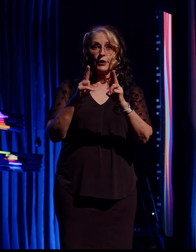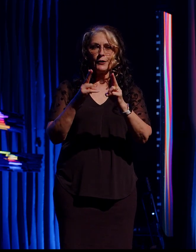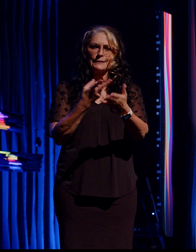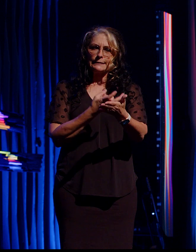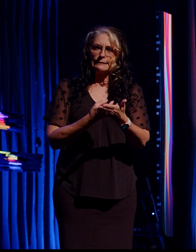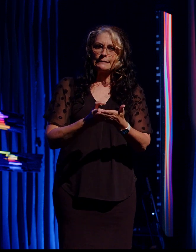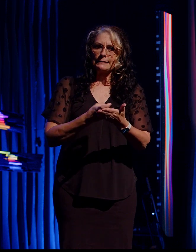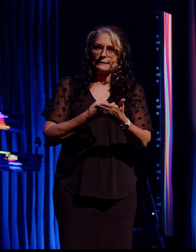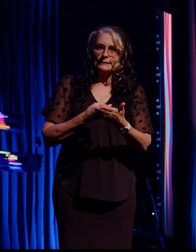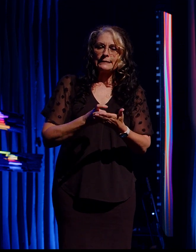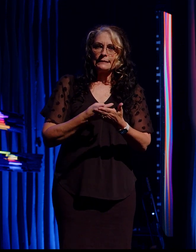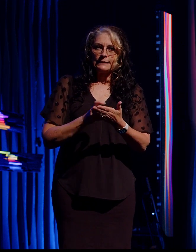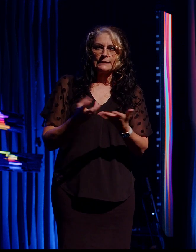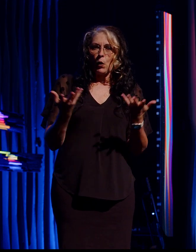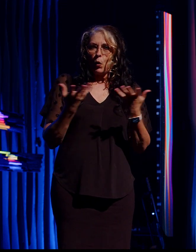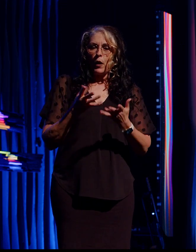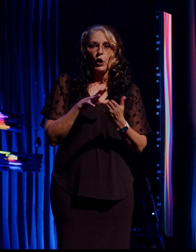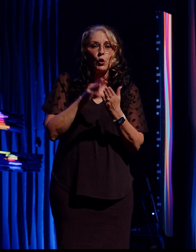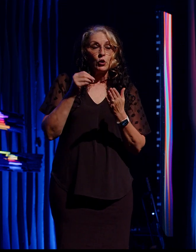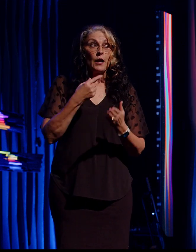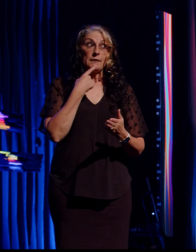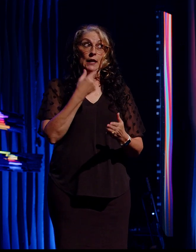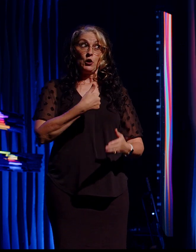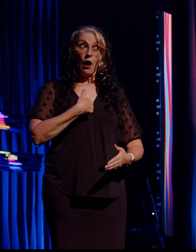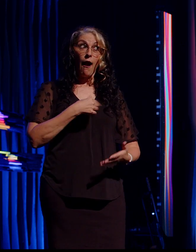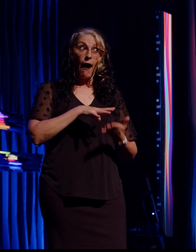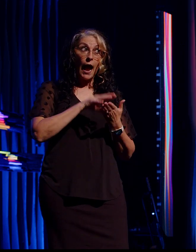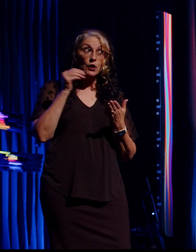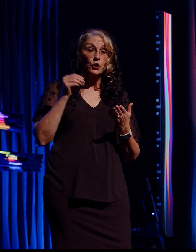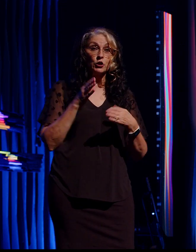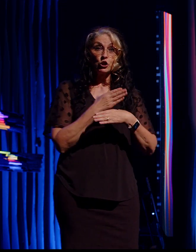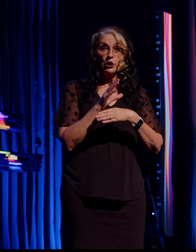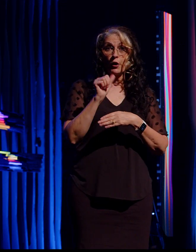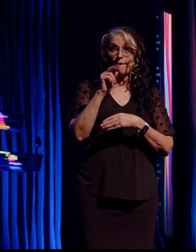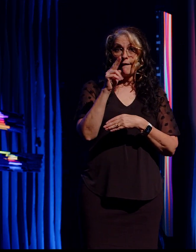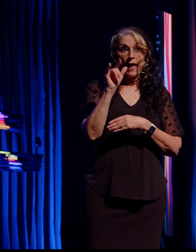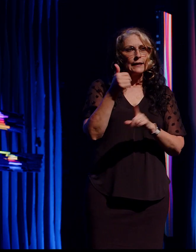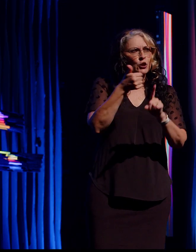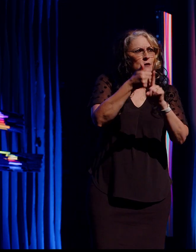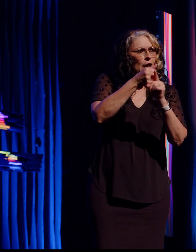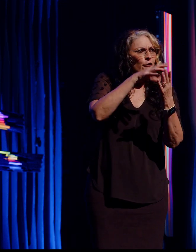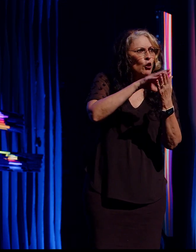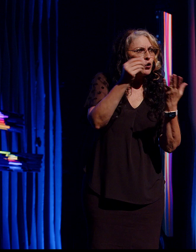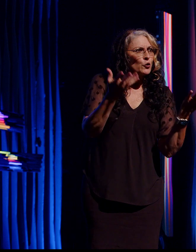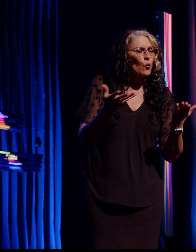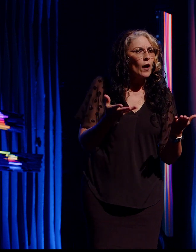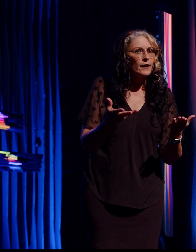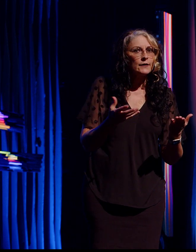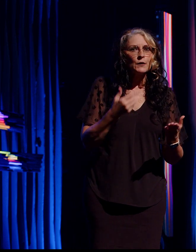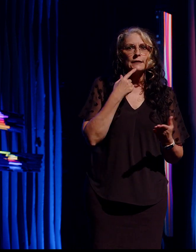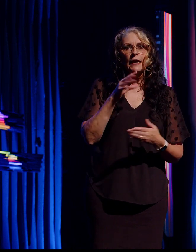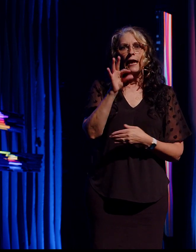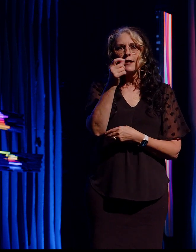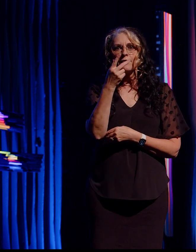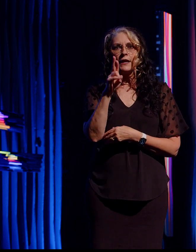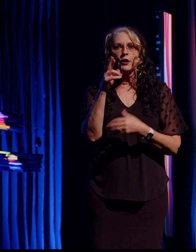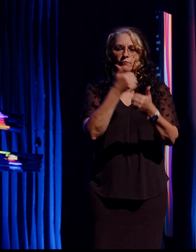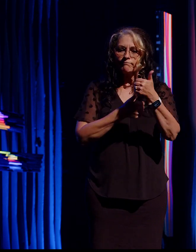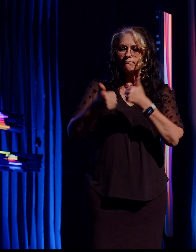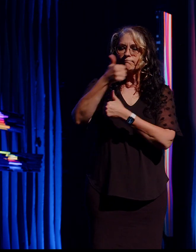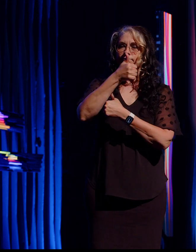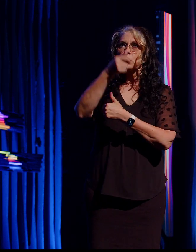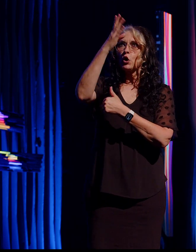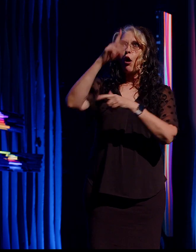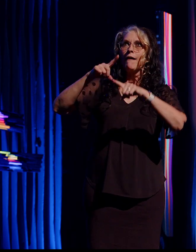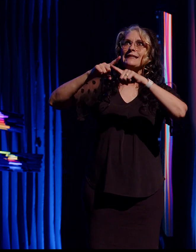with it. What have you learned? I'm telling you what I've learned. We're sharing what Andy learned. What did you learn? We're saying fearing God means putting God first,